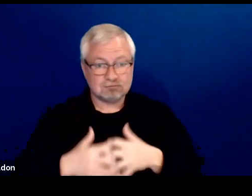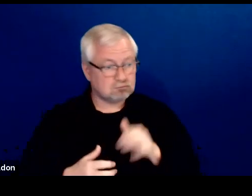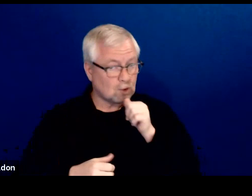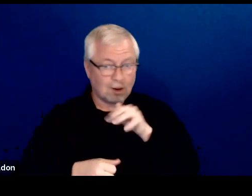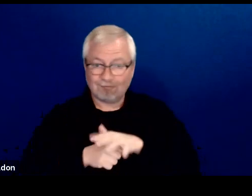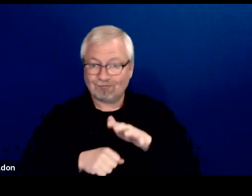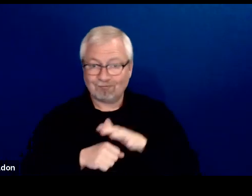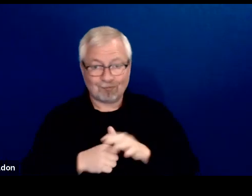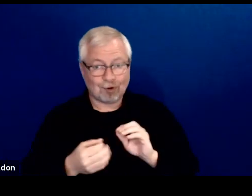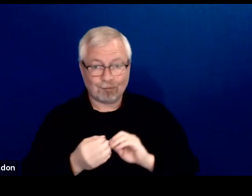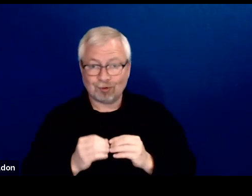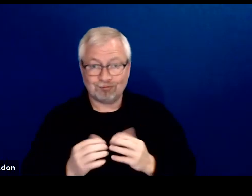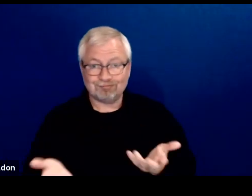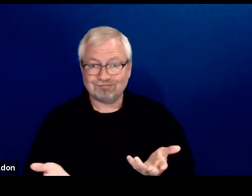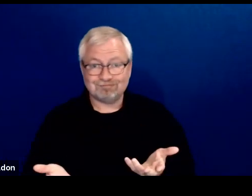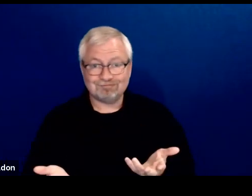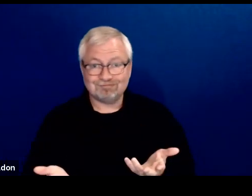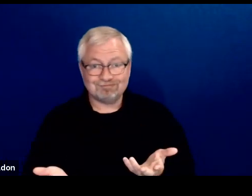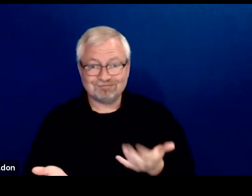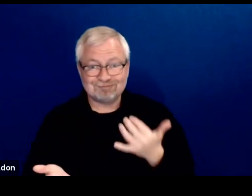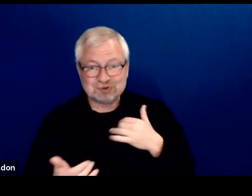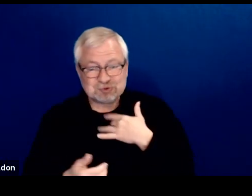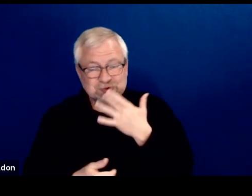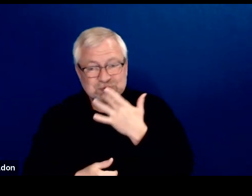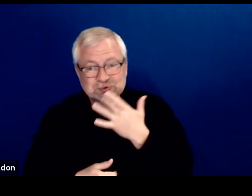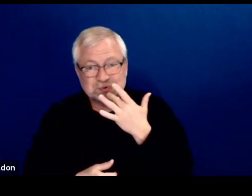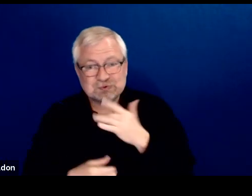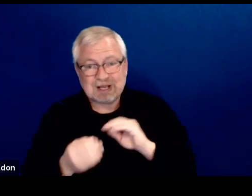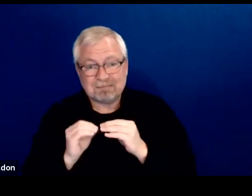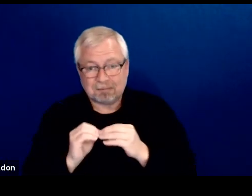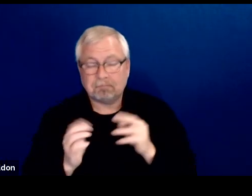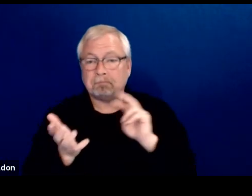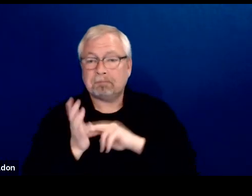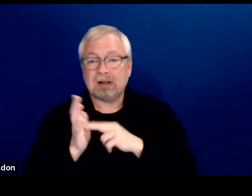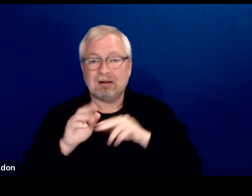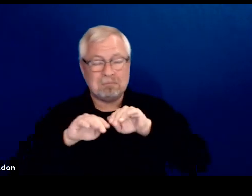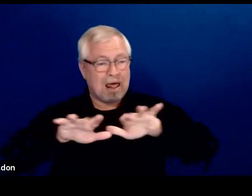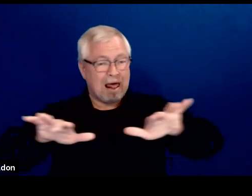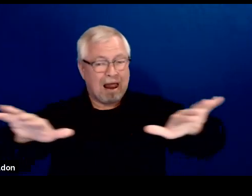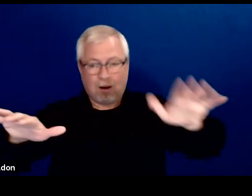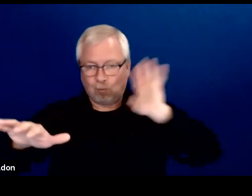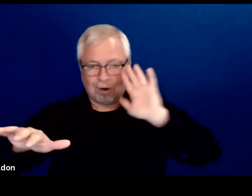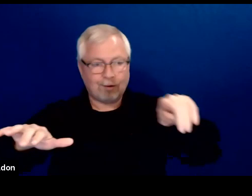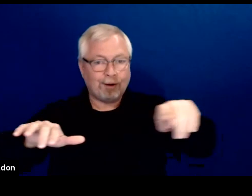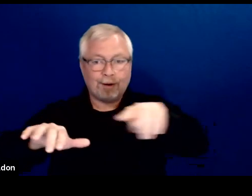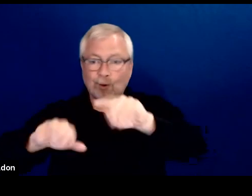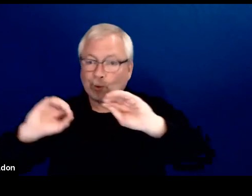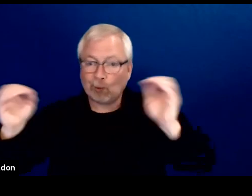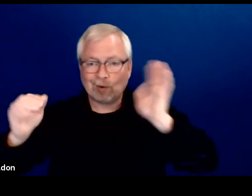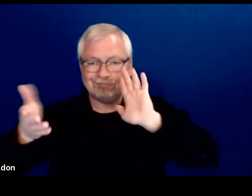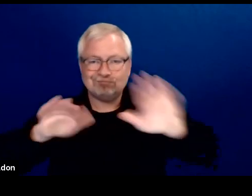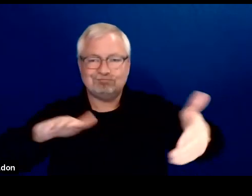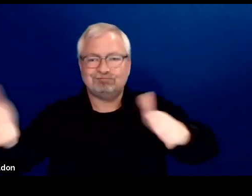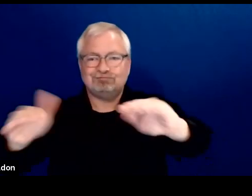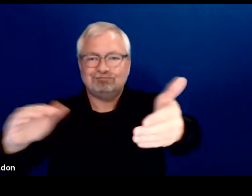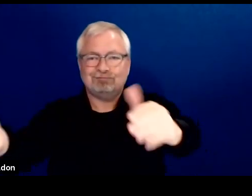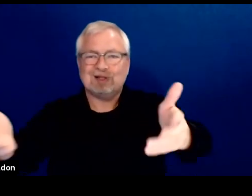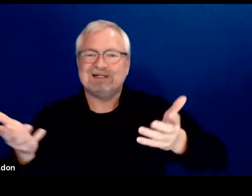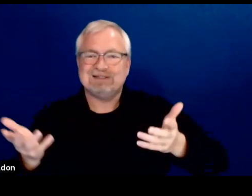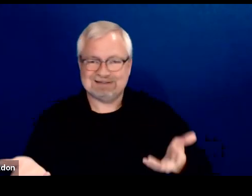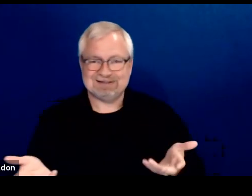you do need a ventilator and you get one, your chance of survival increases 10 times. So the issue is making sure that